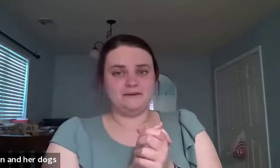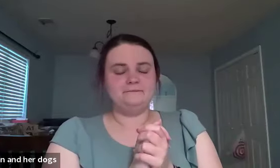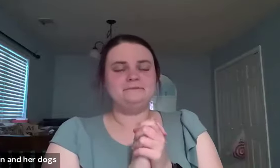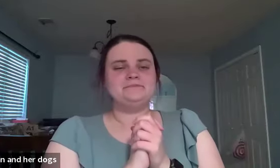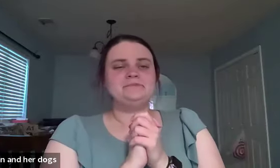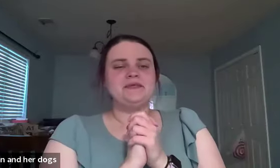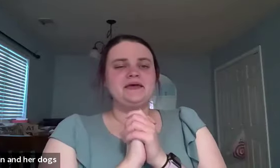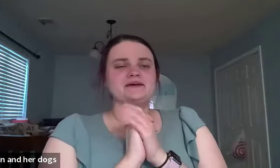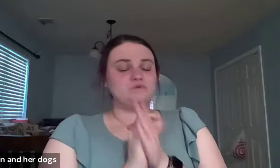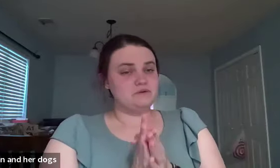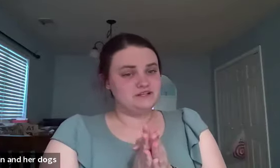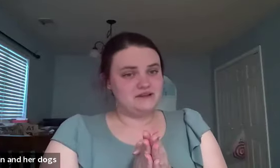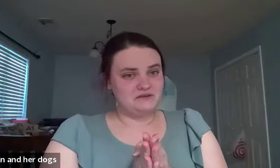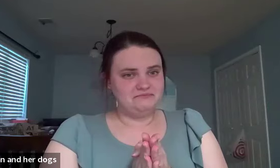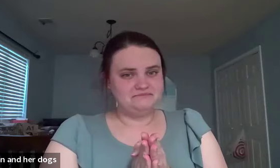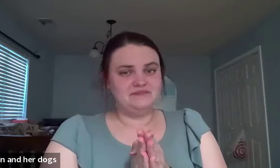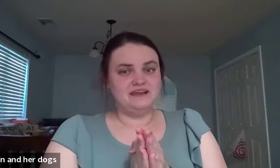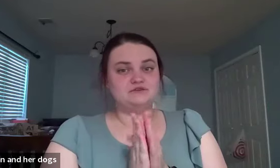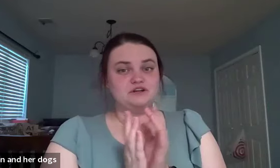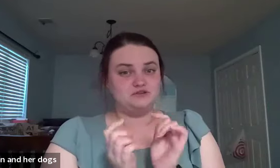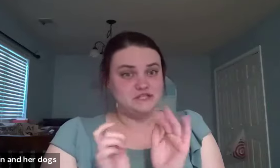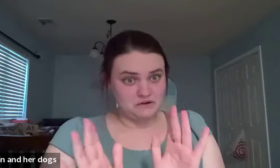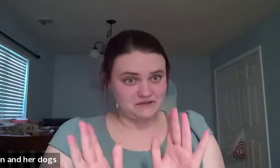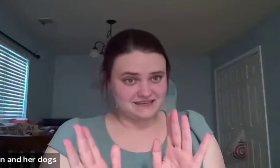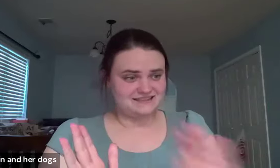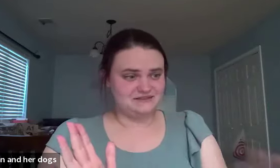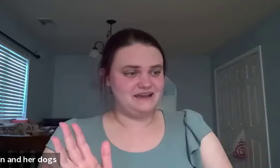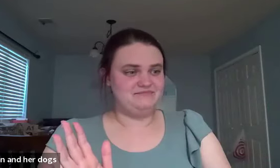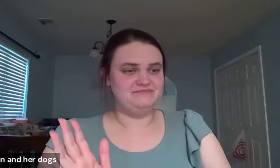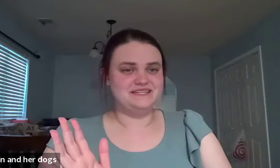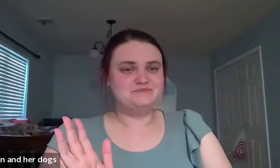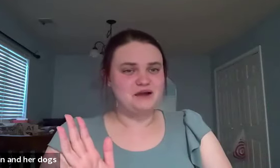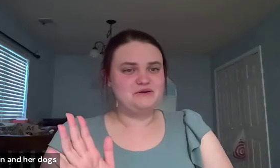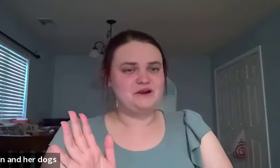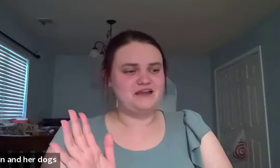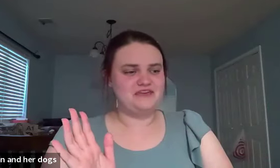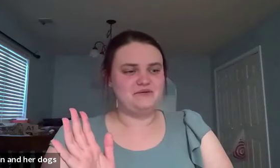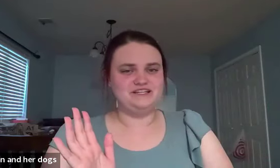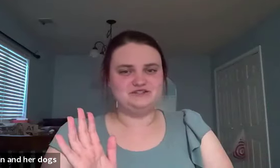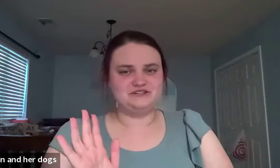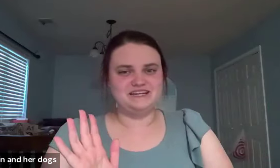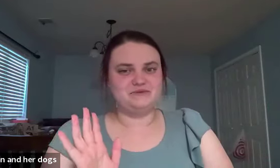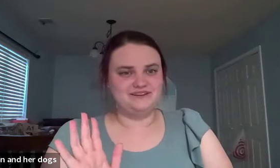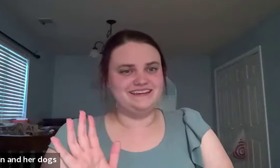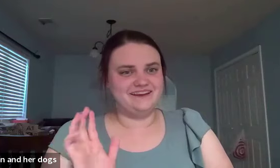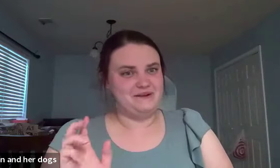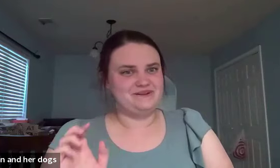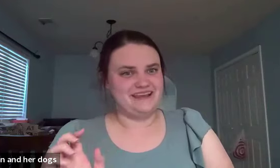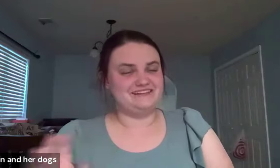okay. So what we're going to do now is we're going to go slow on this, guys. Okay. This is probably where I think we do start to get really in the complicated,